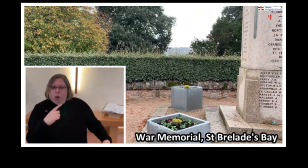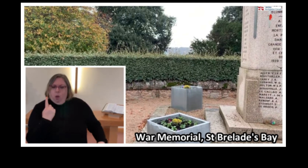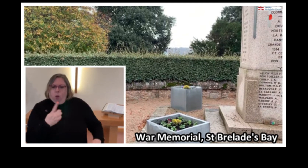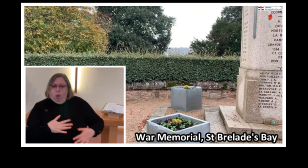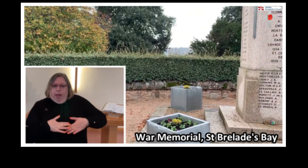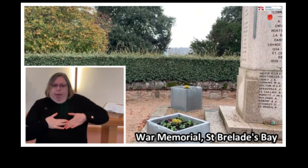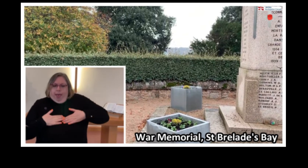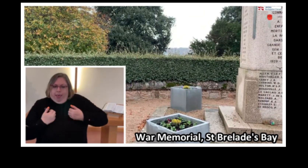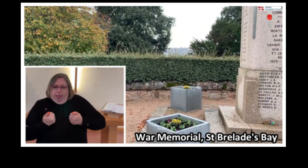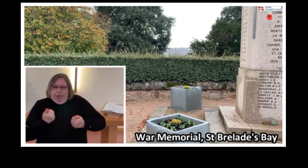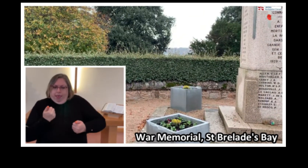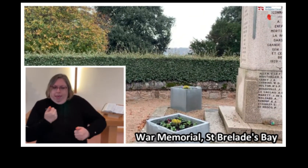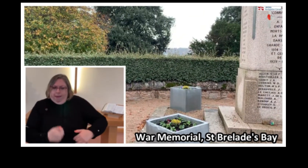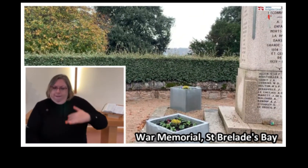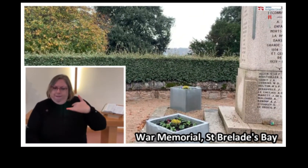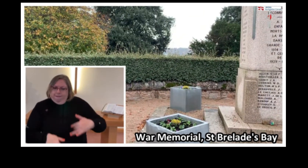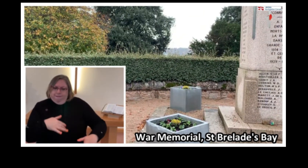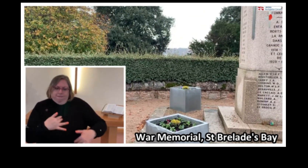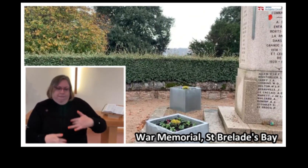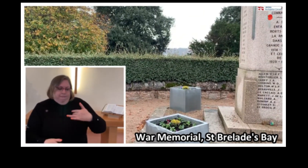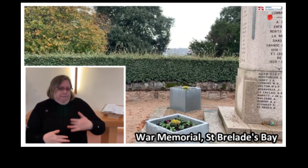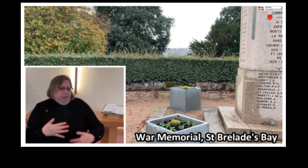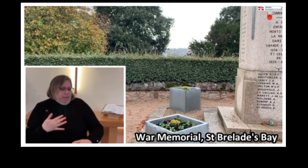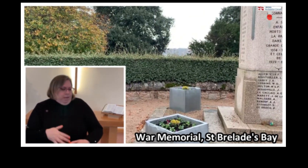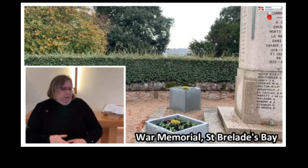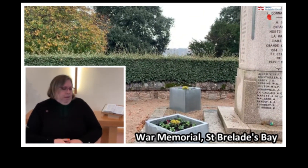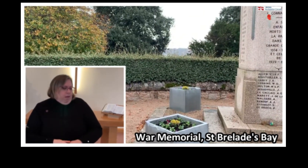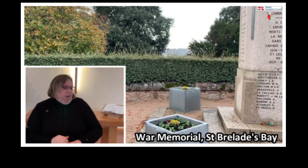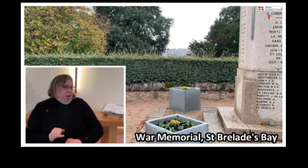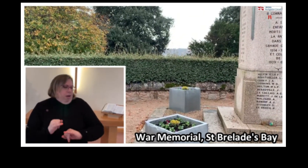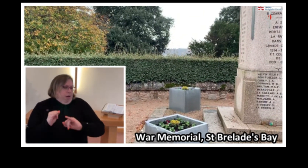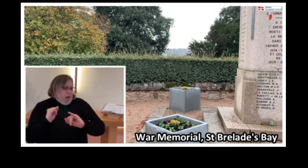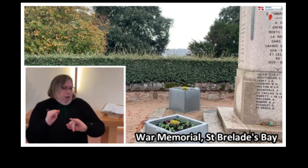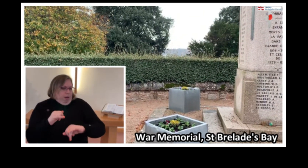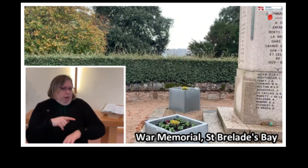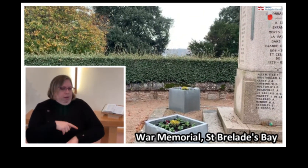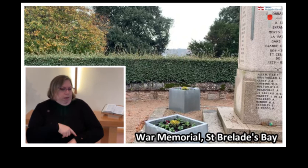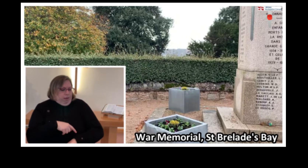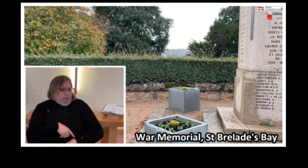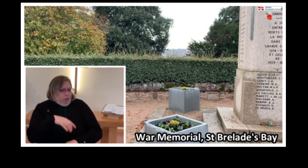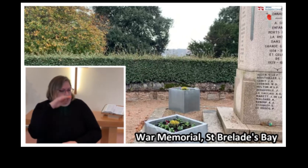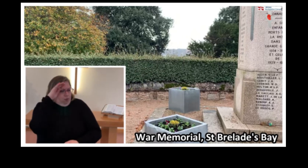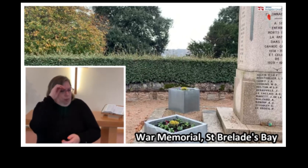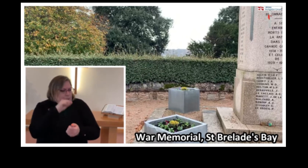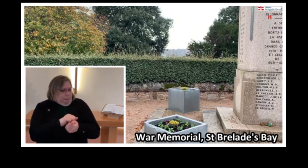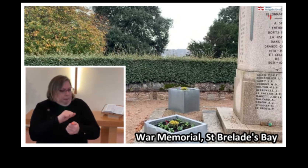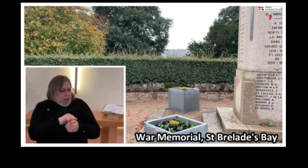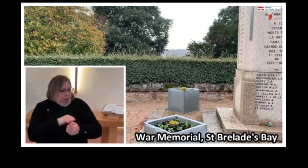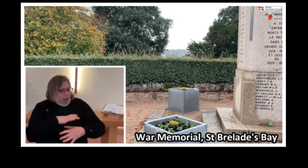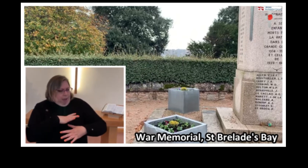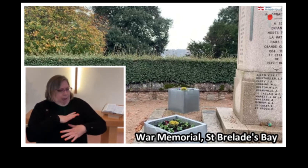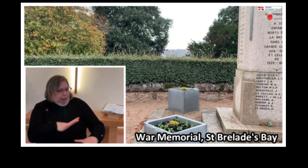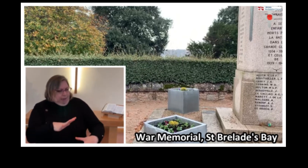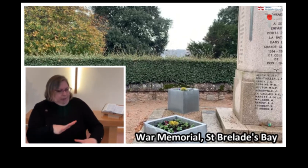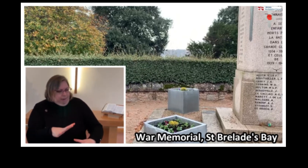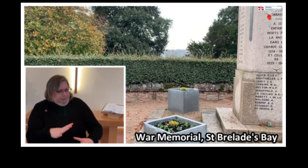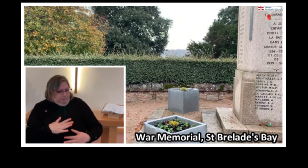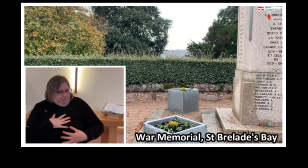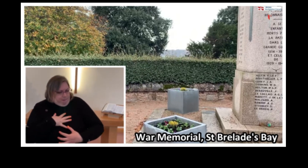has been affected by the grudges they bear and the hatred they still